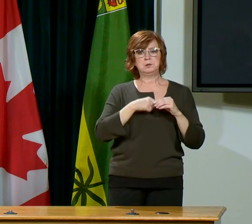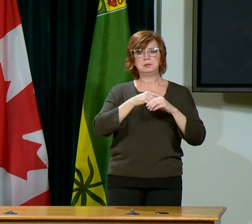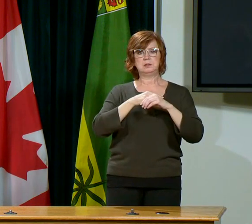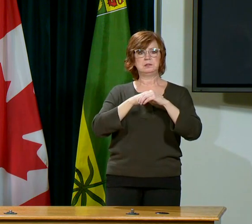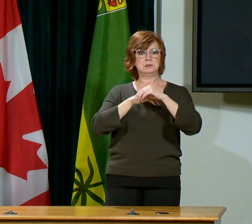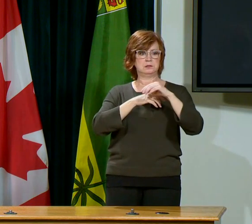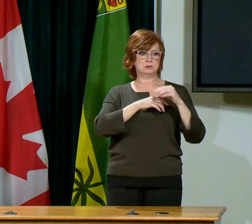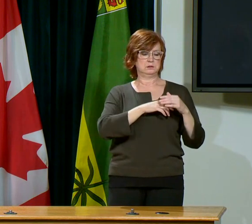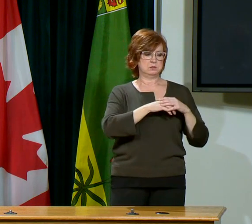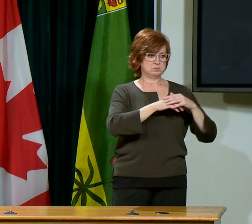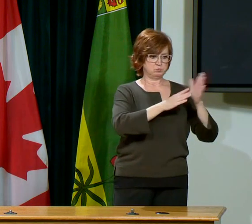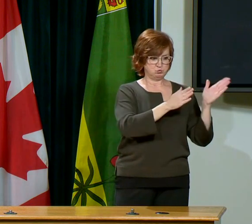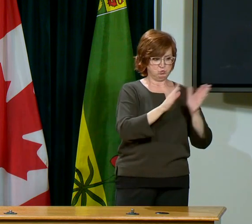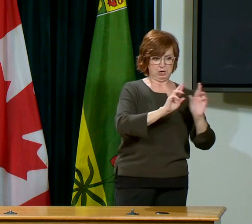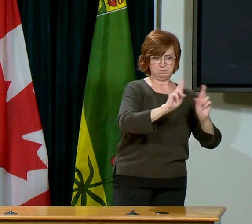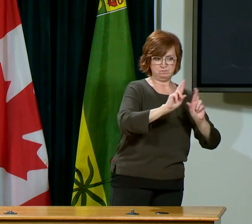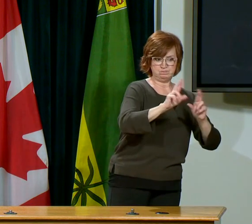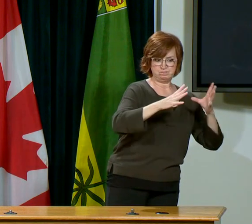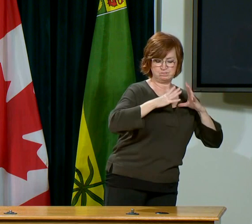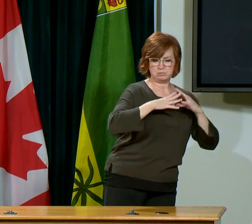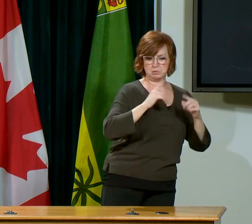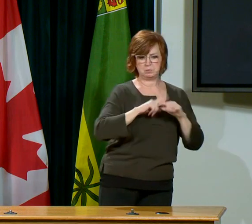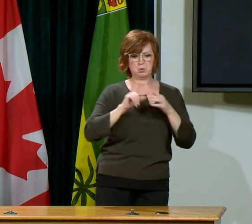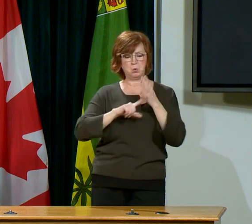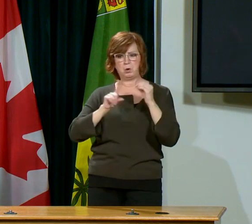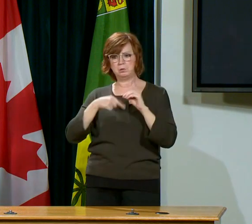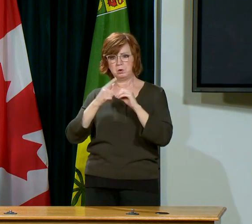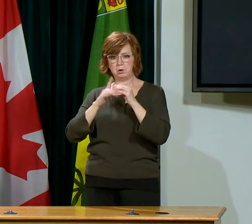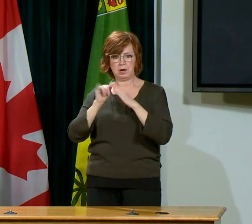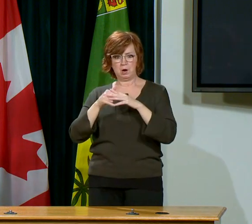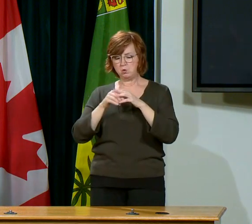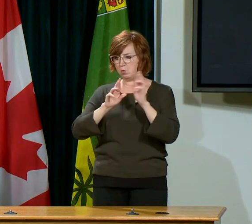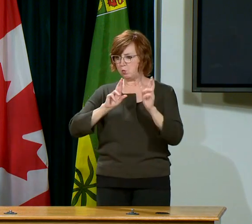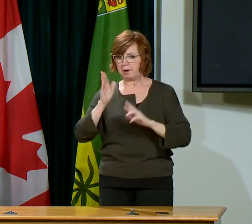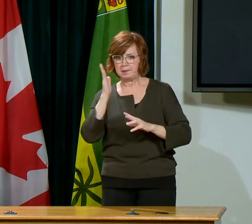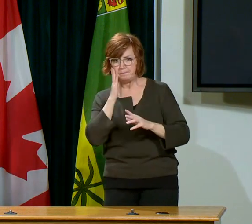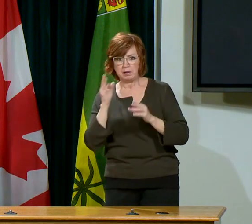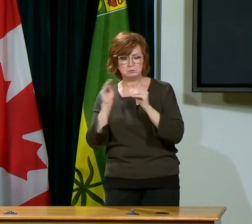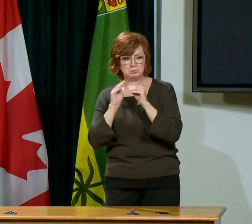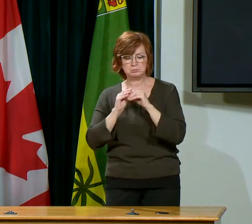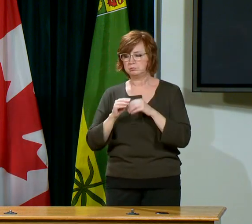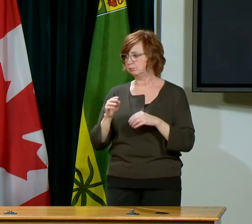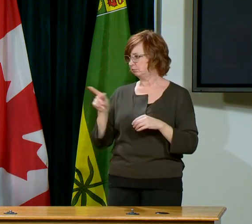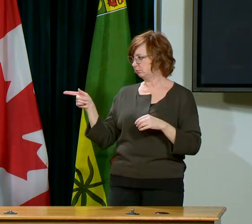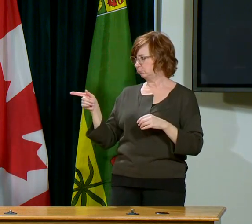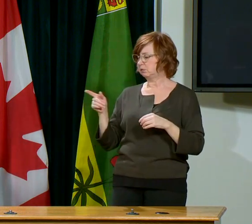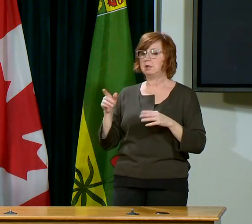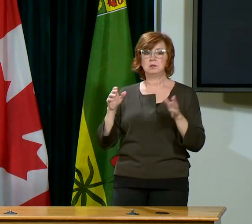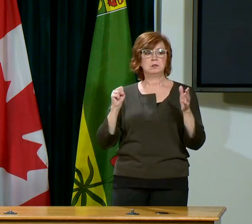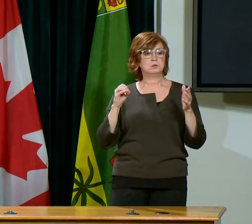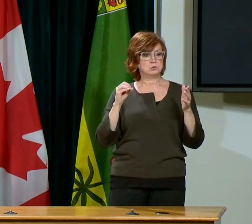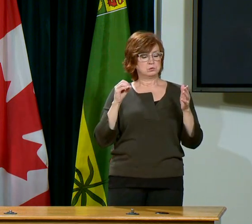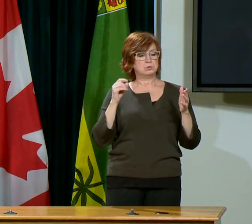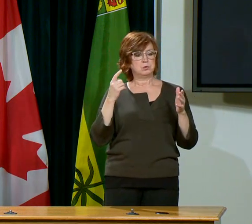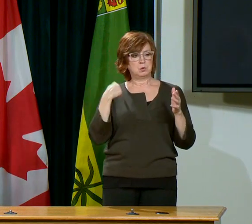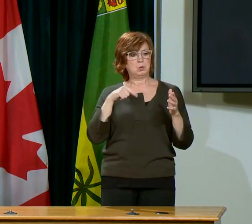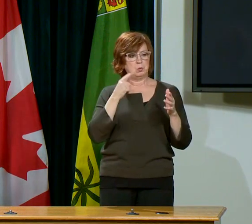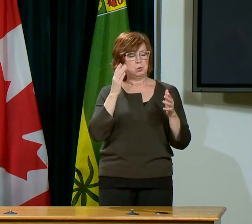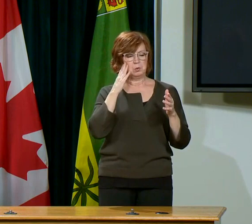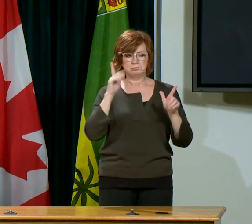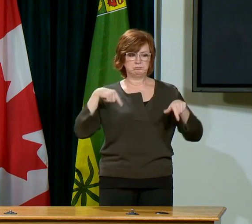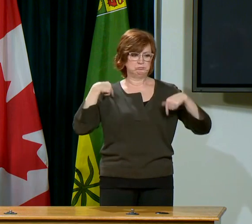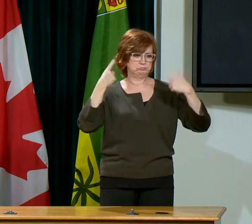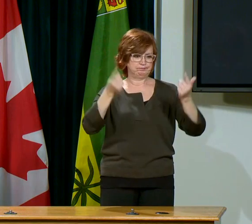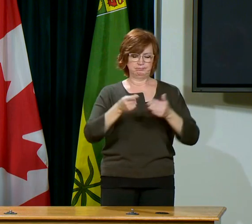coming along, and have there been actions taken to address that? So as you know, the defensive strategy has been in place for weeks, and